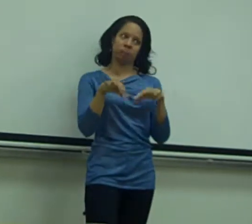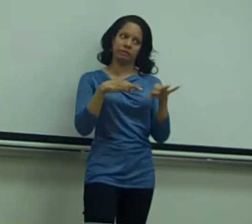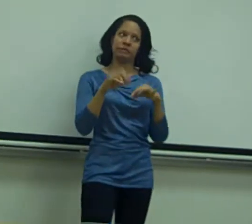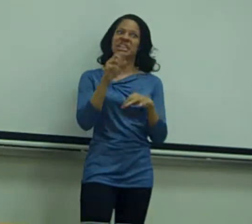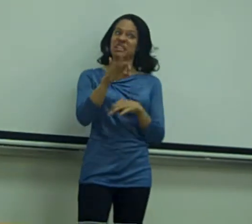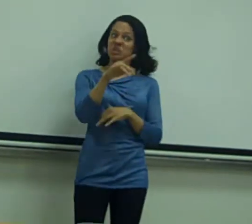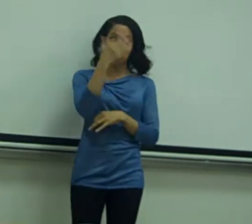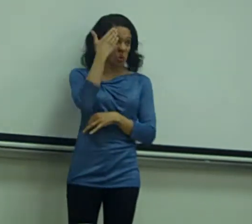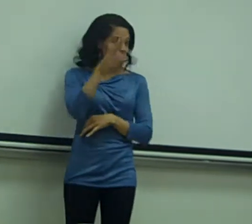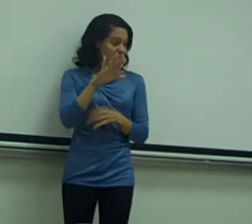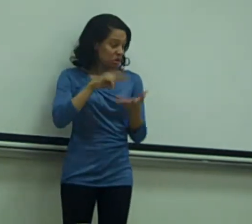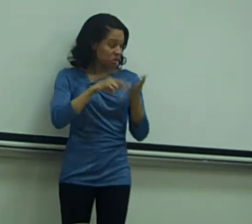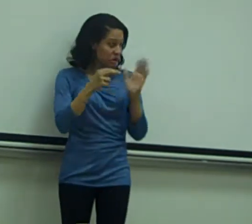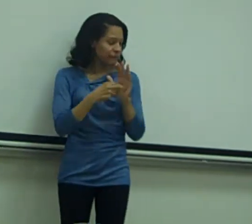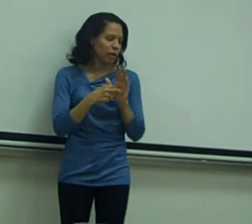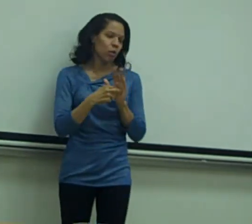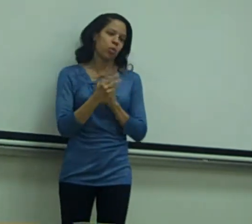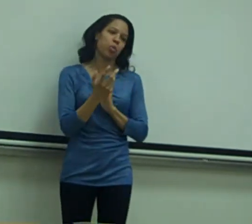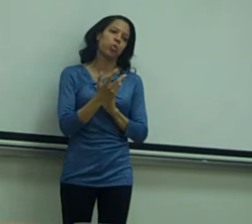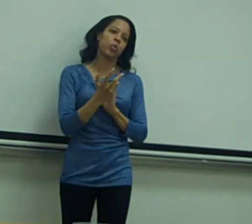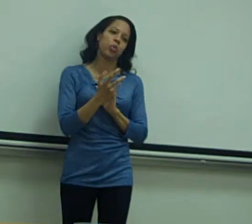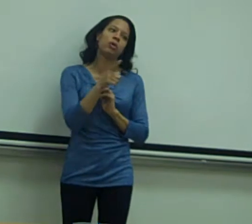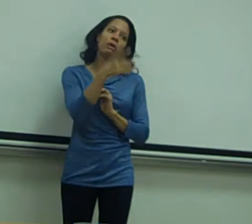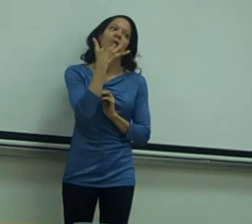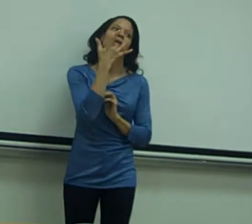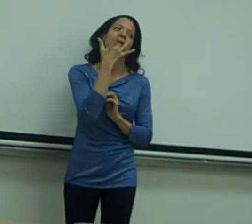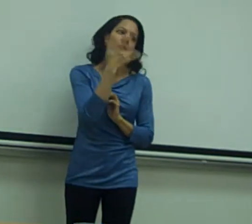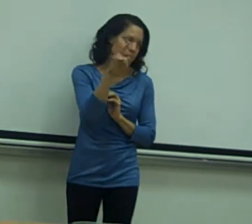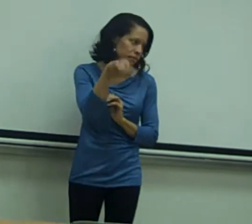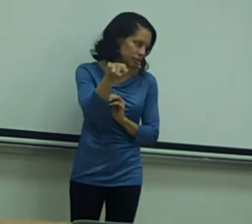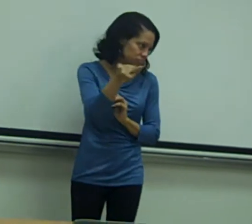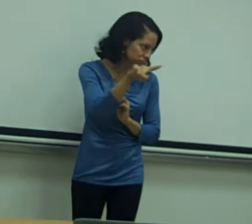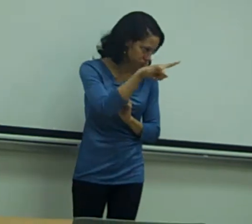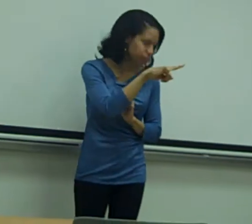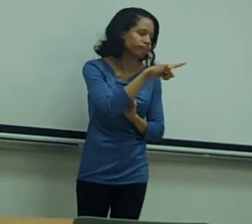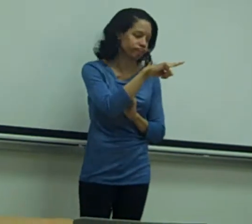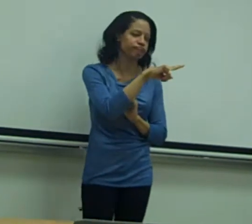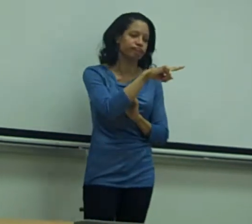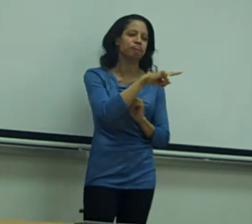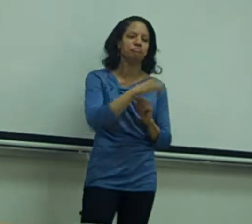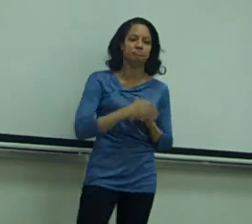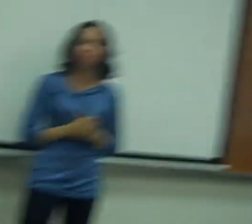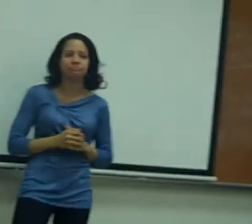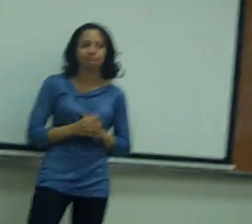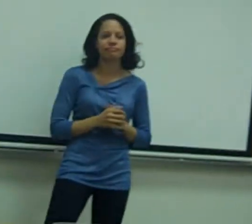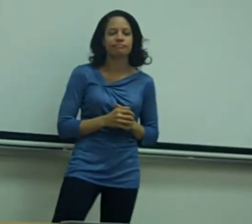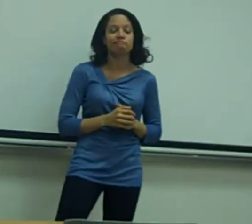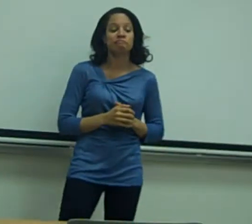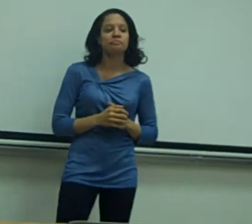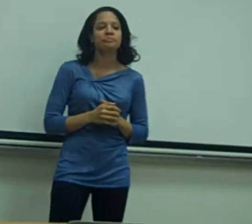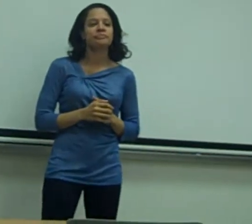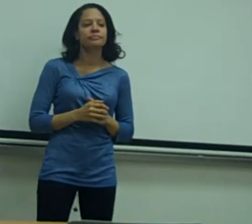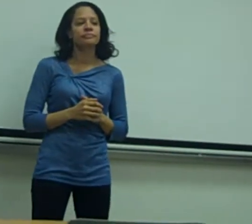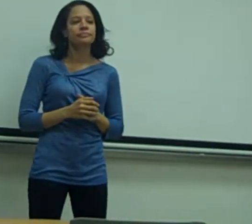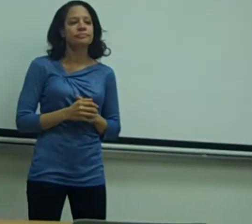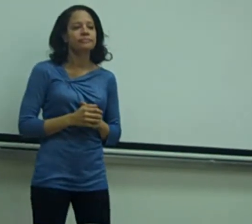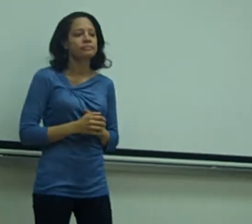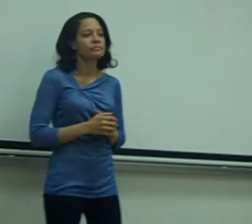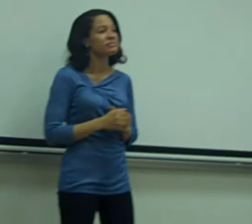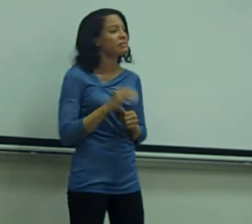anxiety attack feels like, you should consider yourself fortunate, because in my opinion it's one of the worst experiences